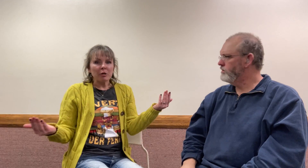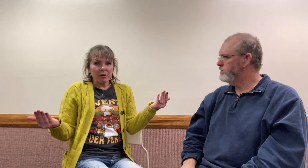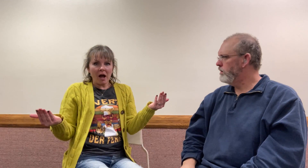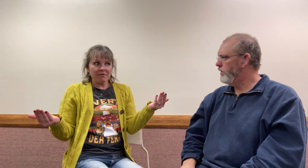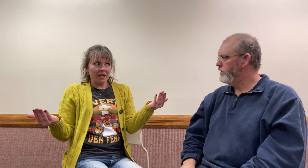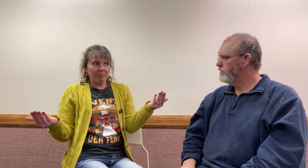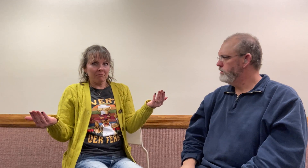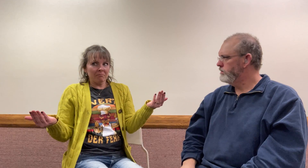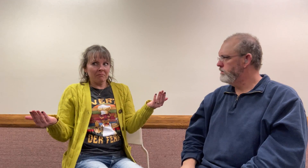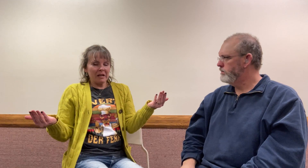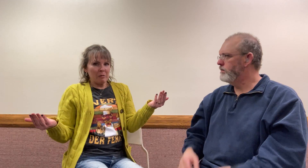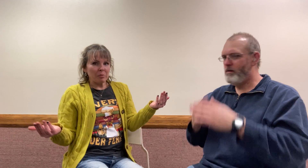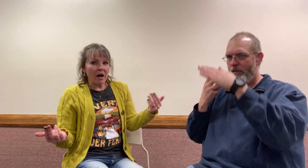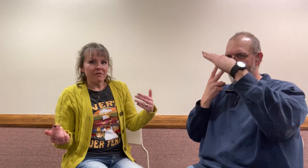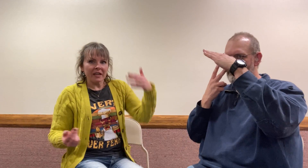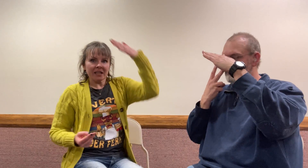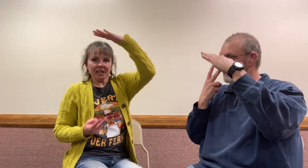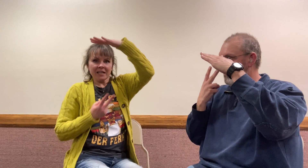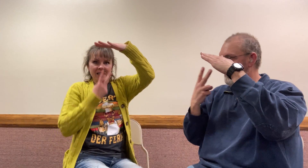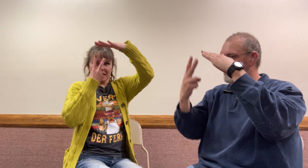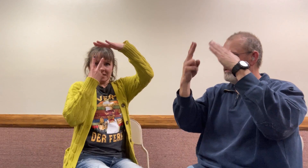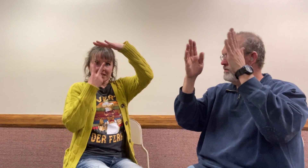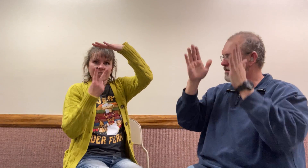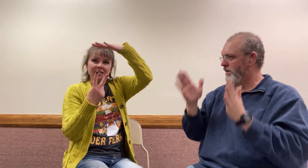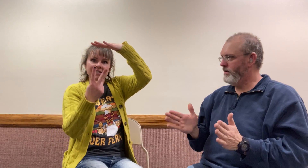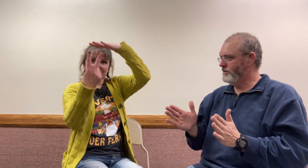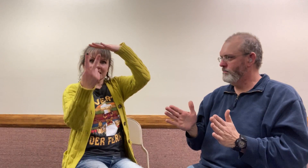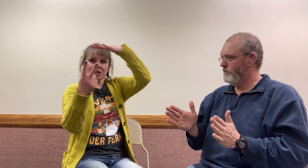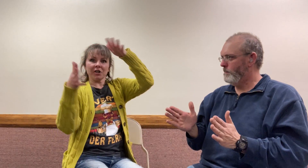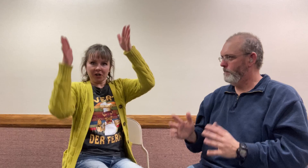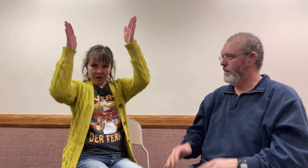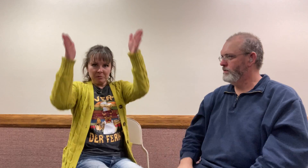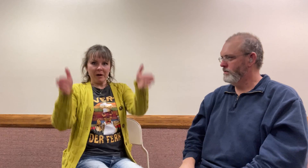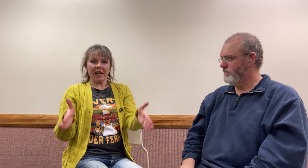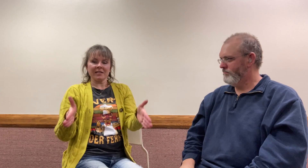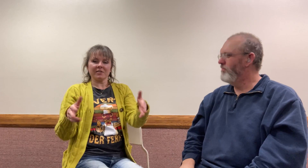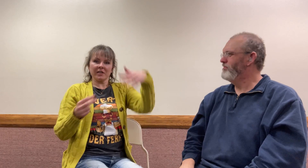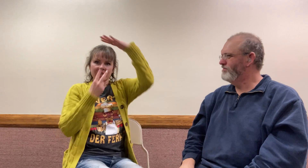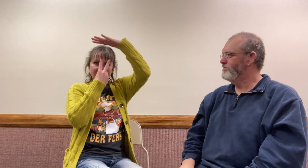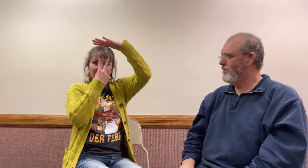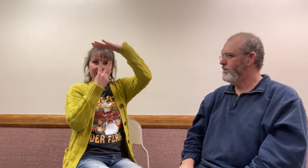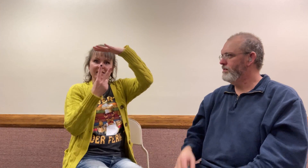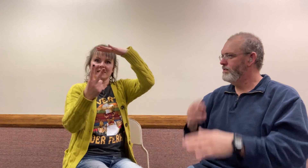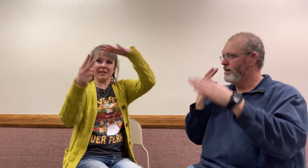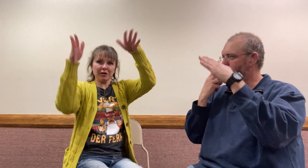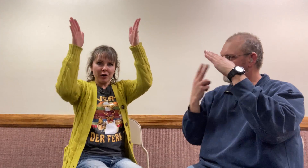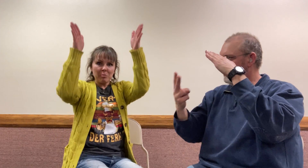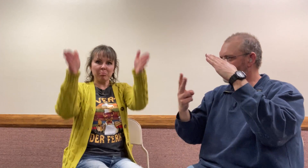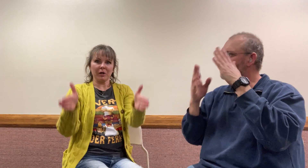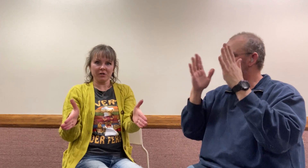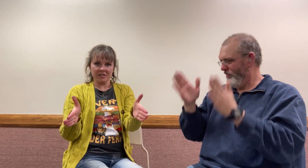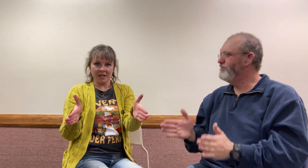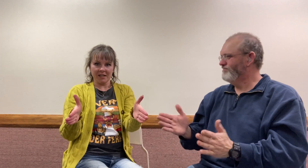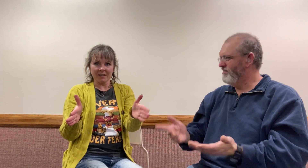a prophet? Prophet is a seer, right? So he is a seer person.